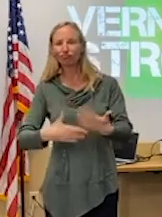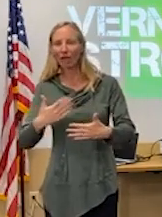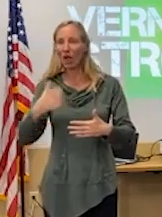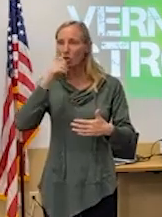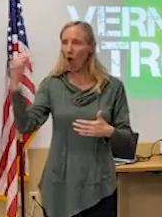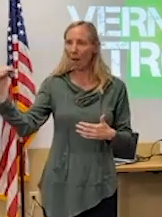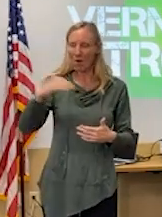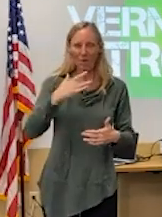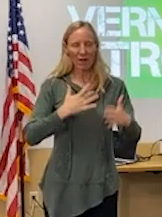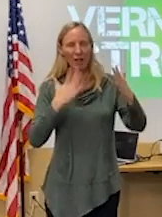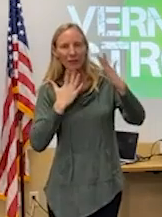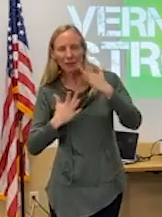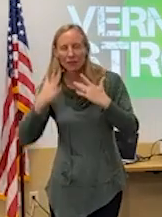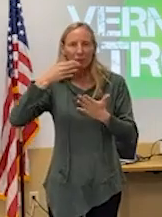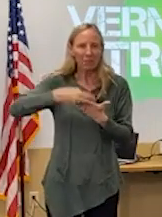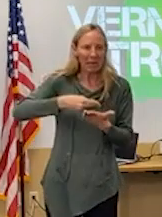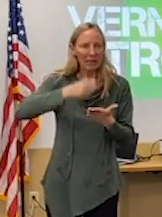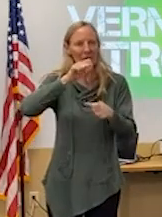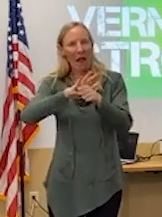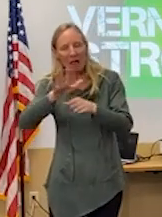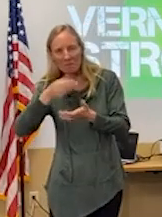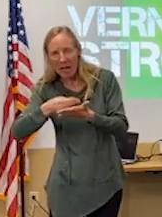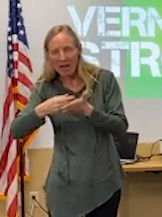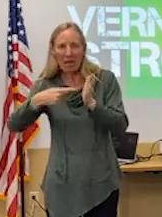that I've talked about for the last 7 years,